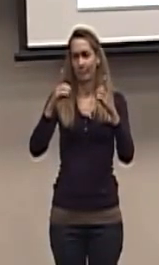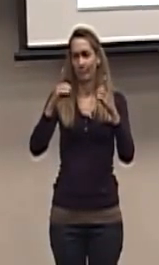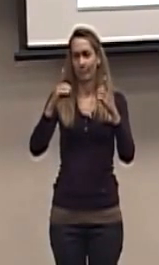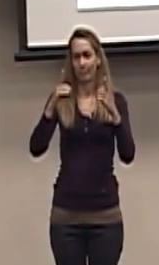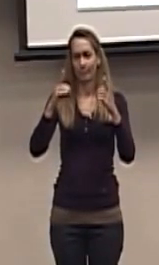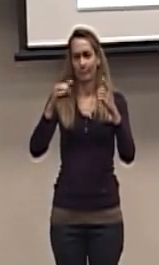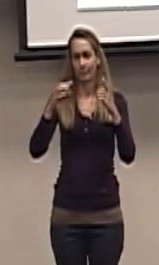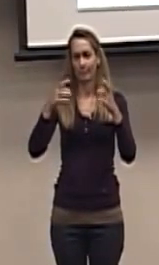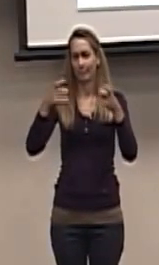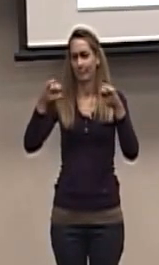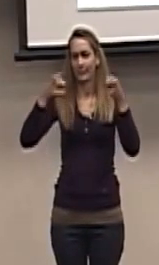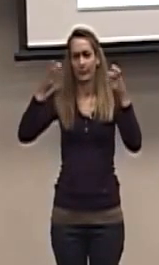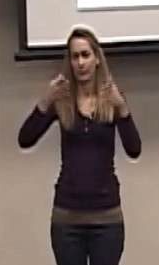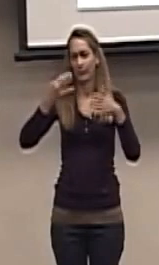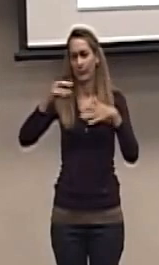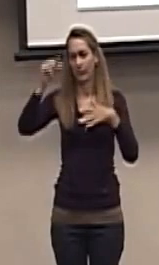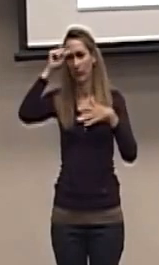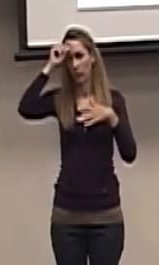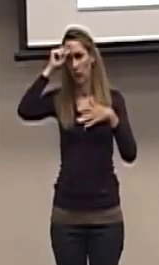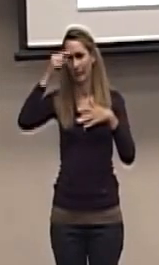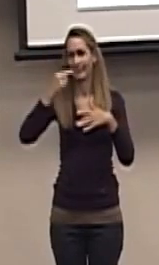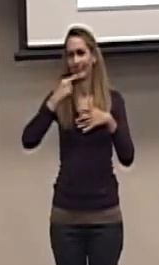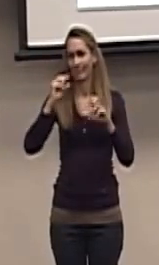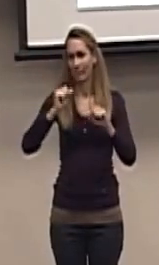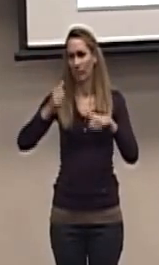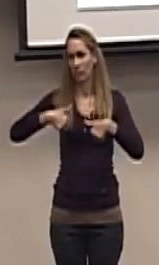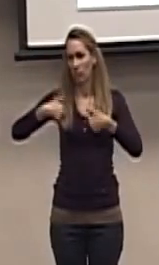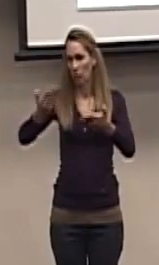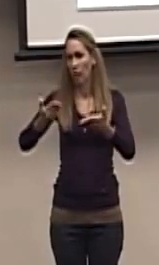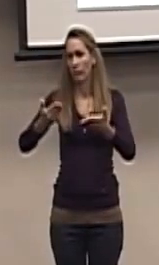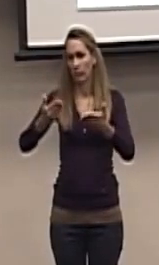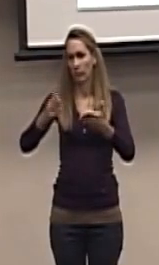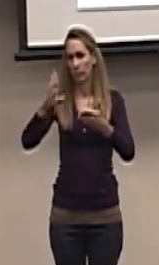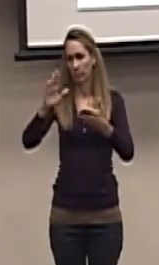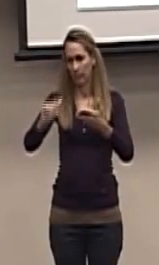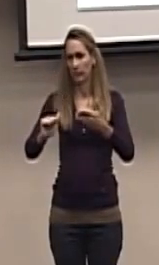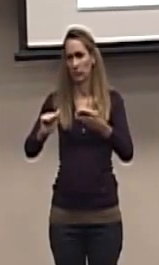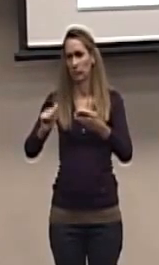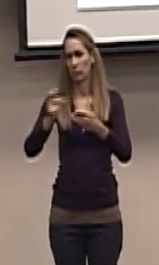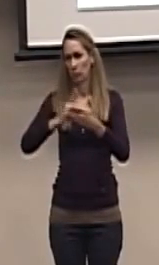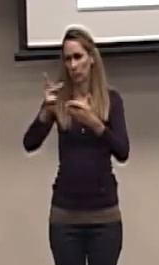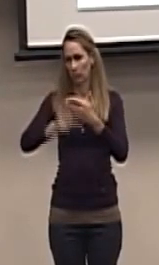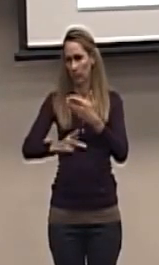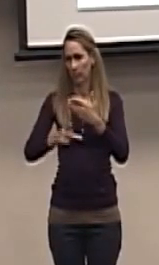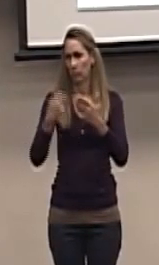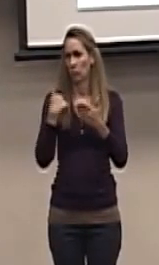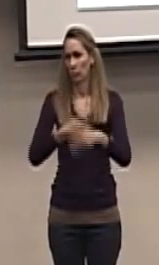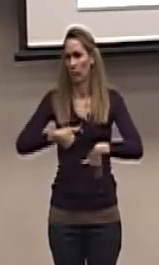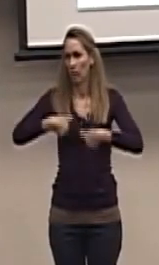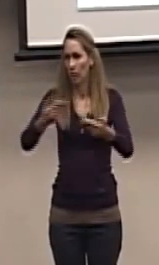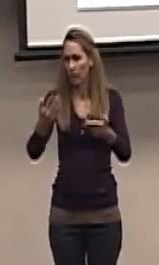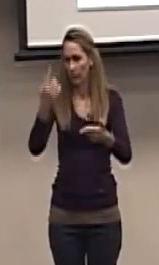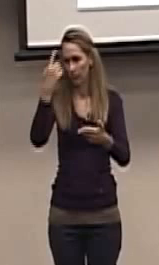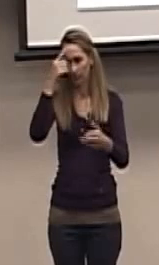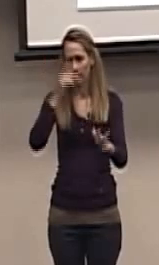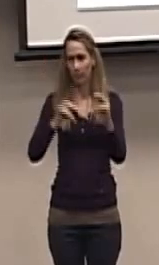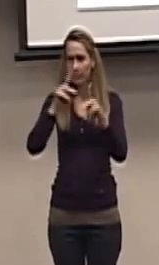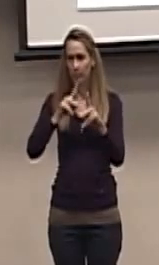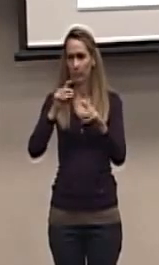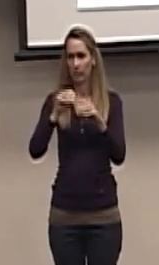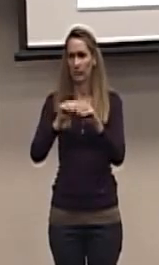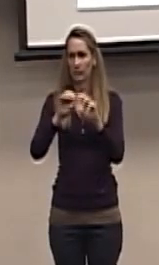diploma programs. We offer these programs for brethren and members of the society who would like to have